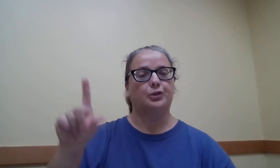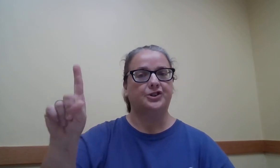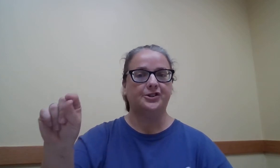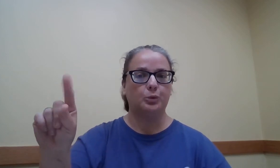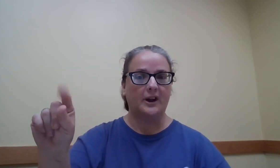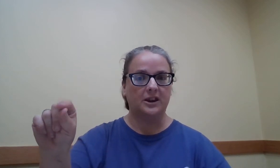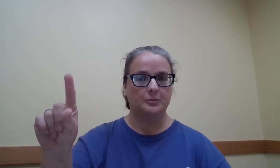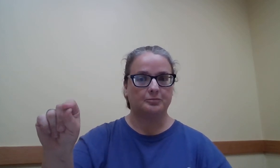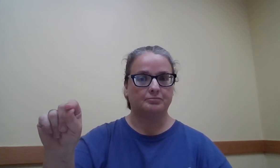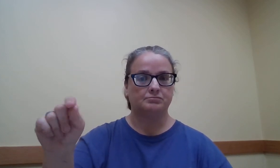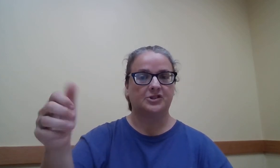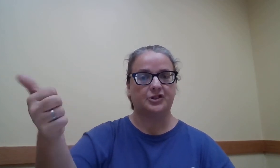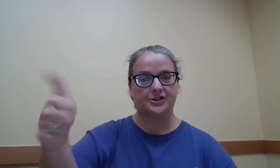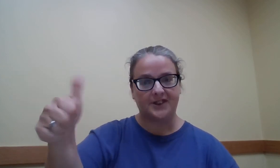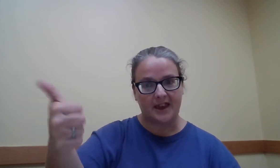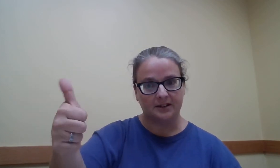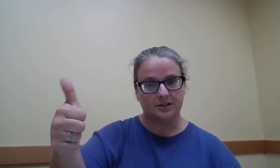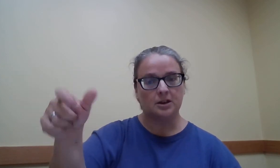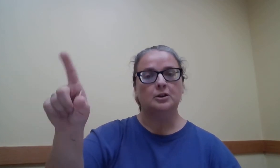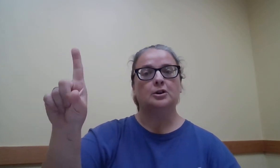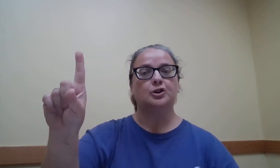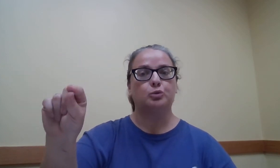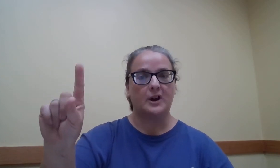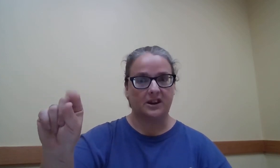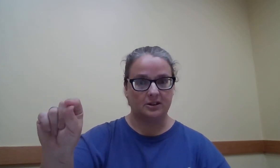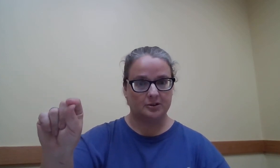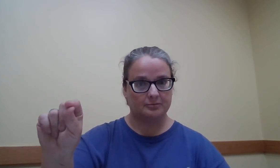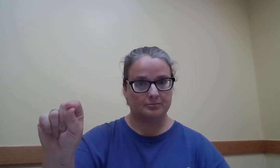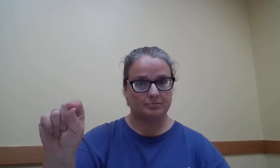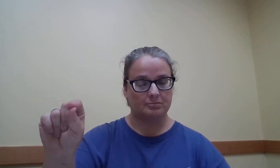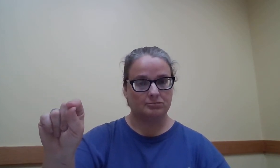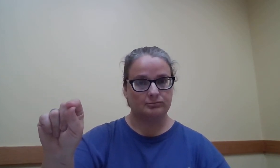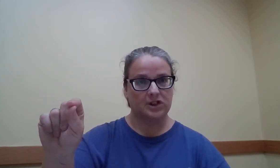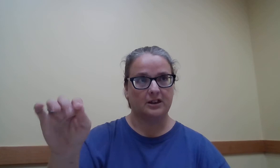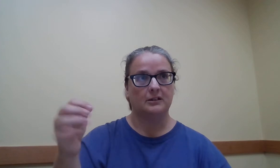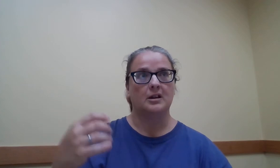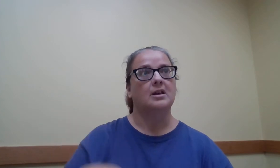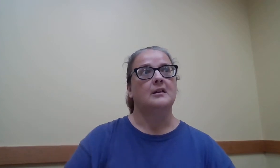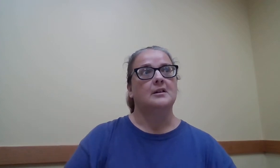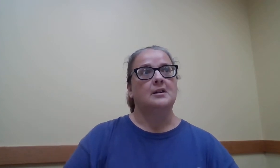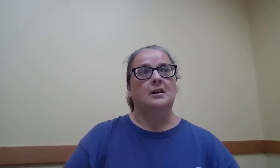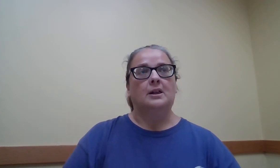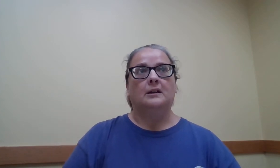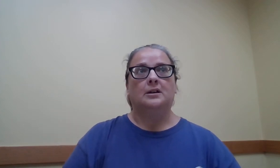this is 20, so this is 10, 20, okay?